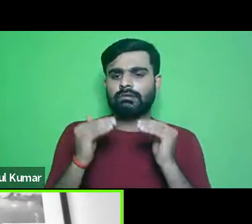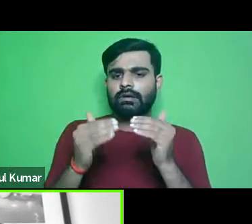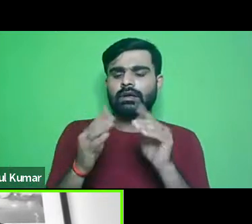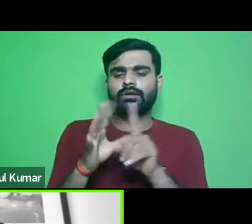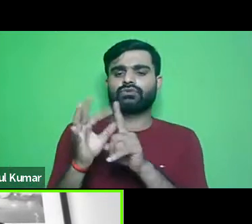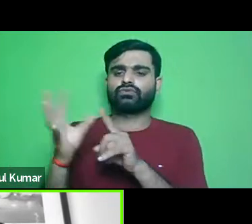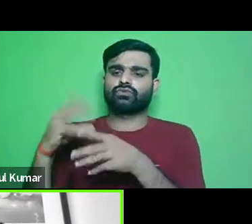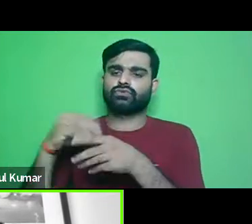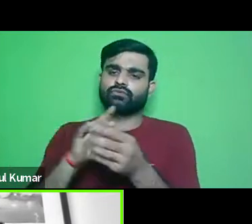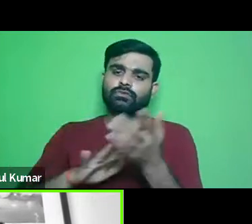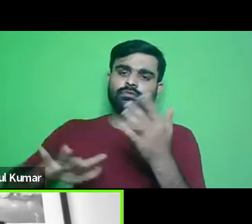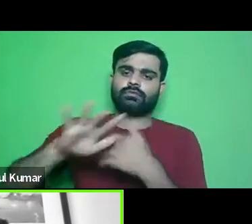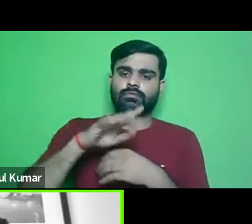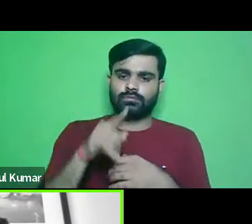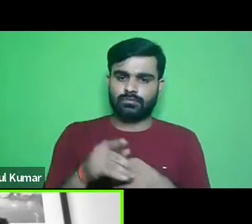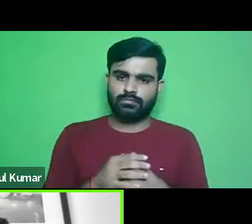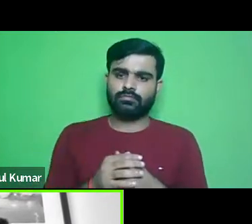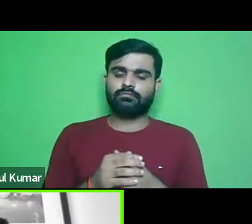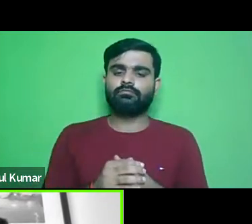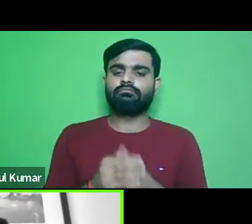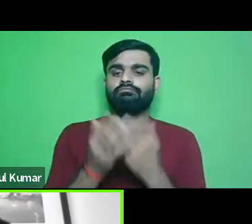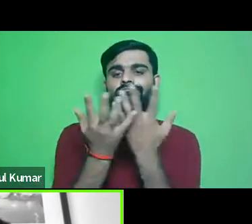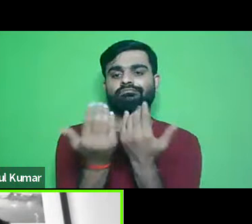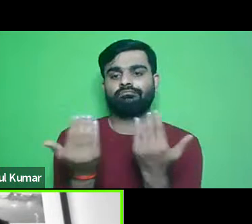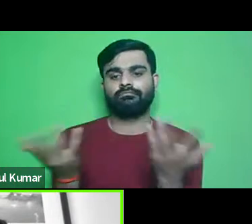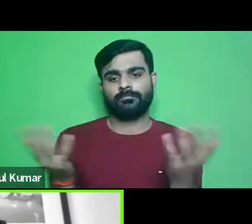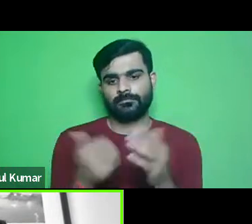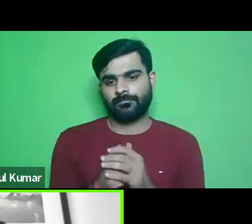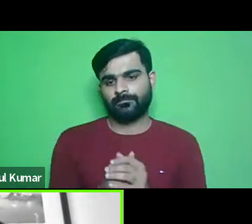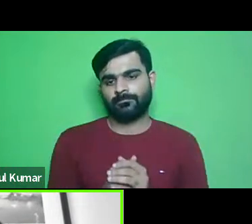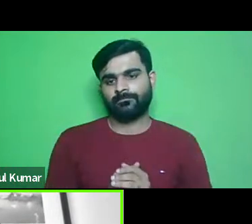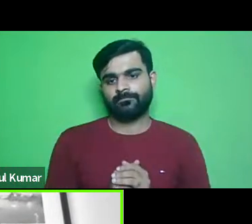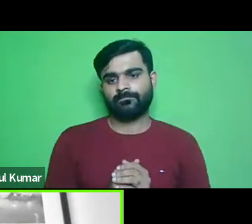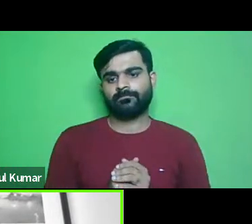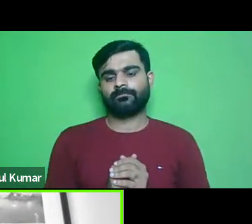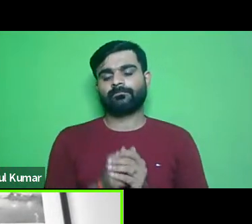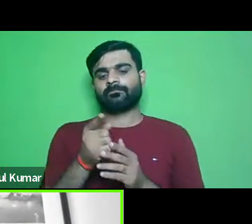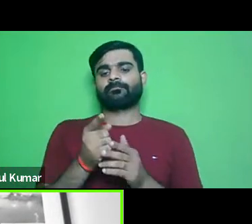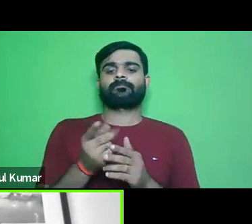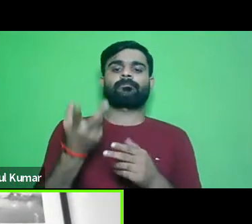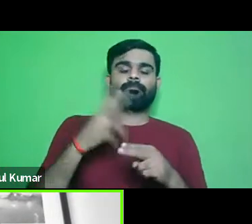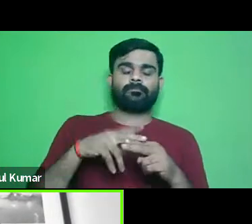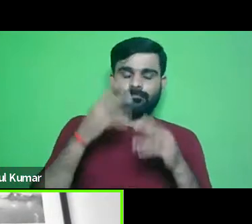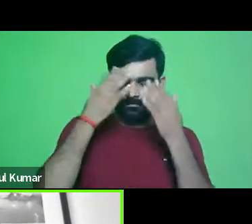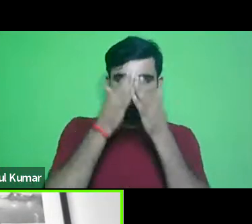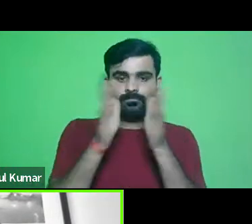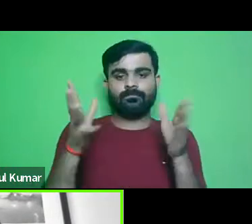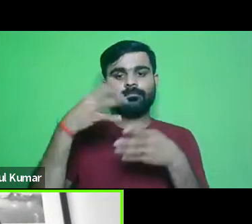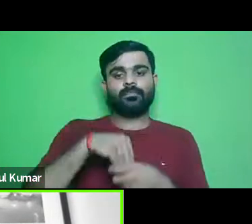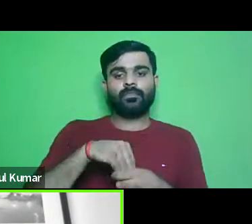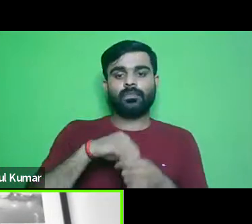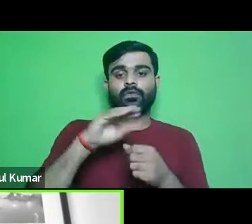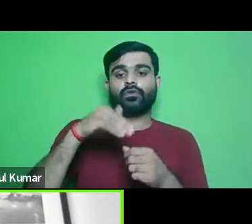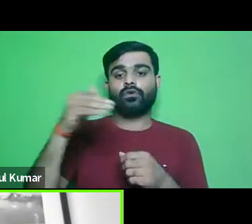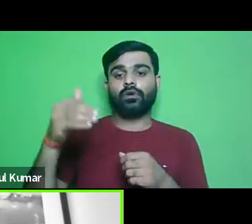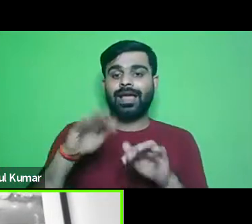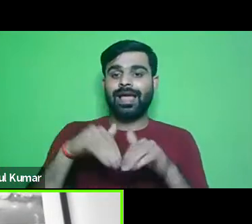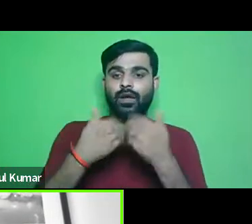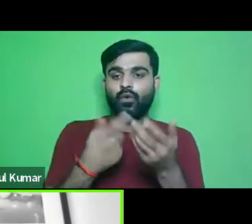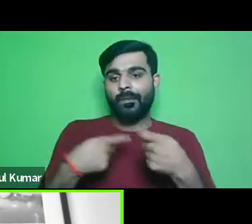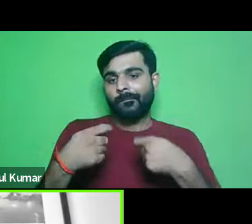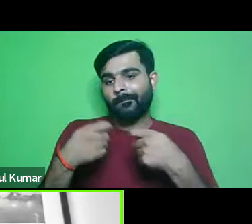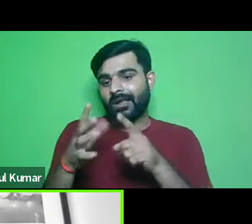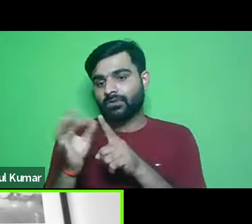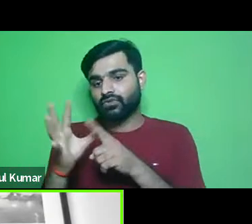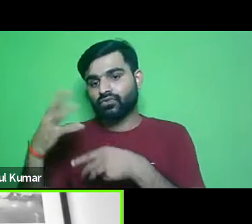exists around these terms is available. Is just blindly applied to India. On the sort of how can businesses work